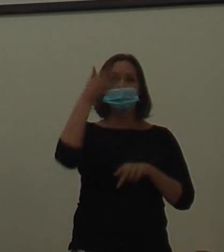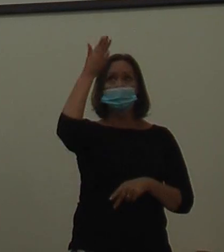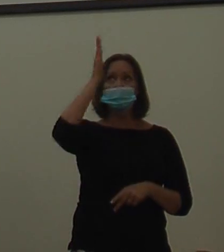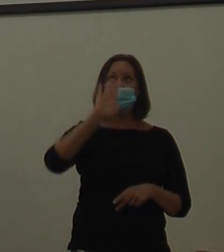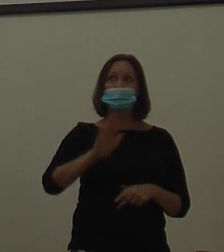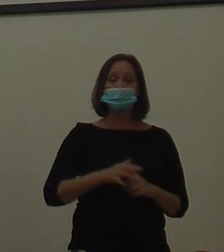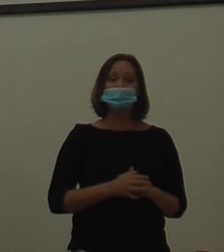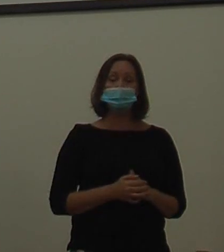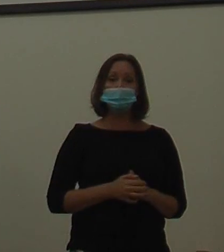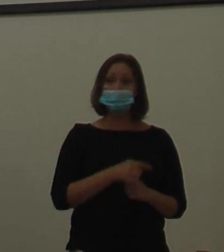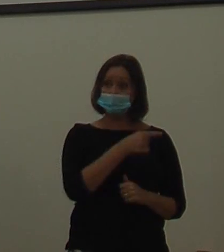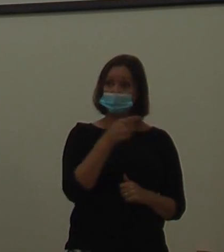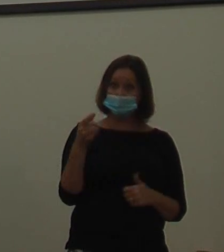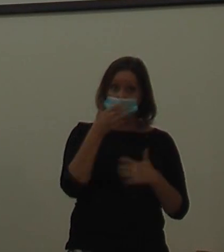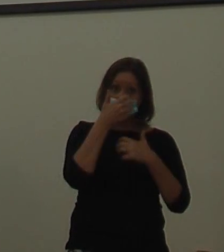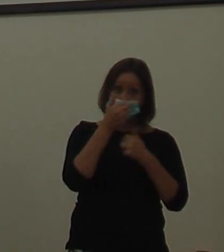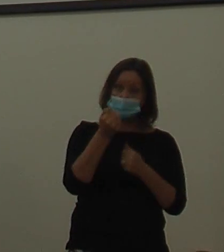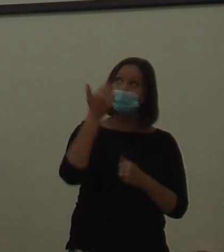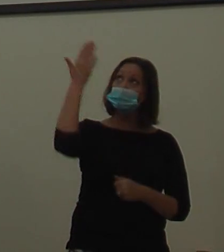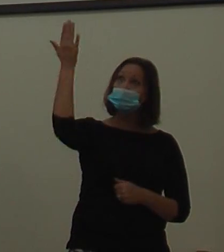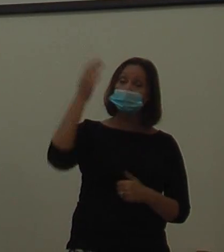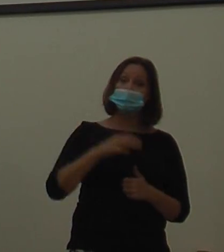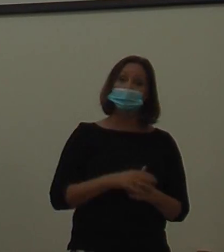Do you trust the Lord?